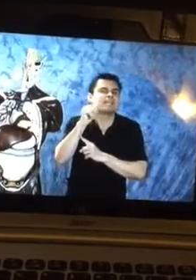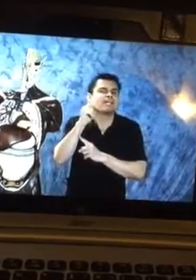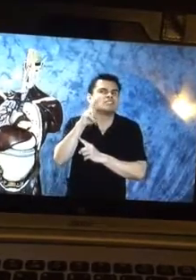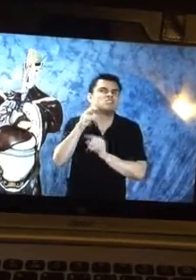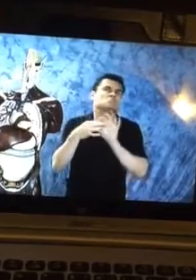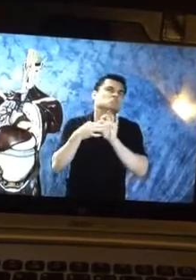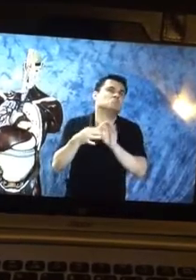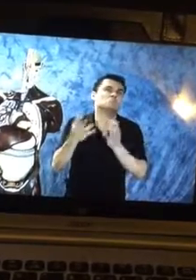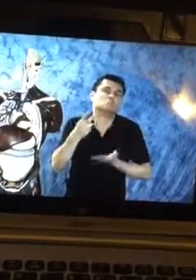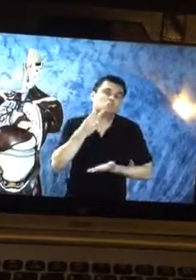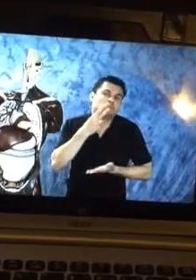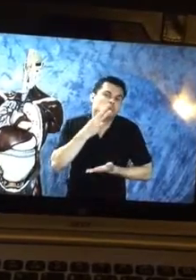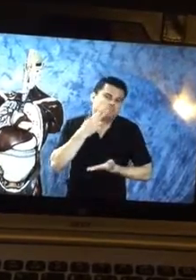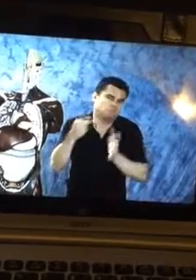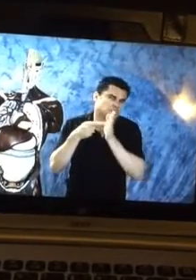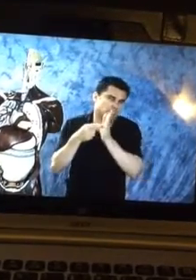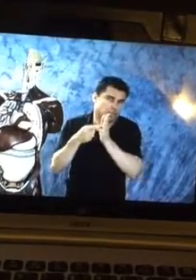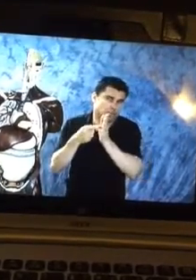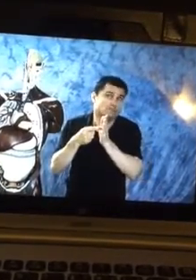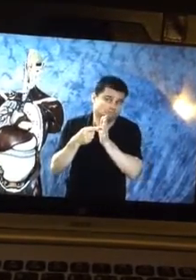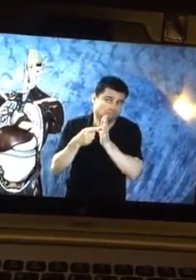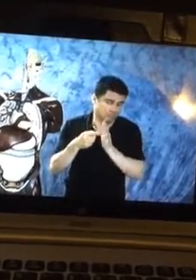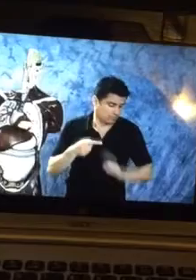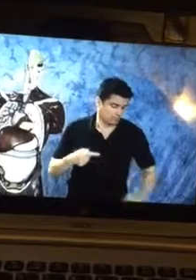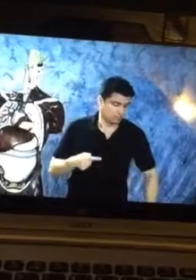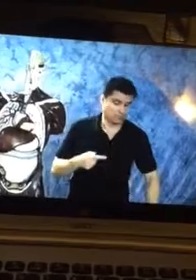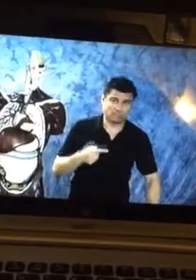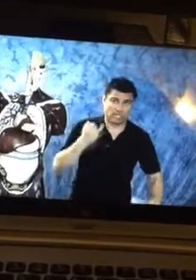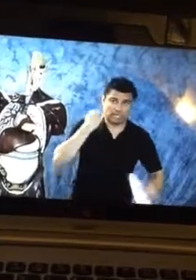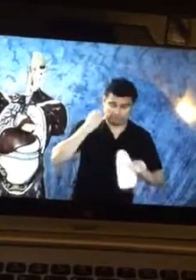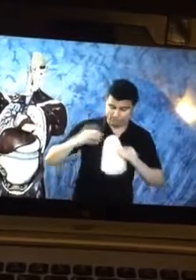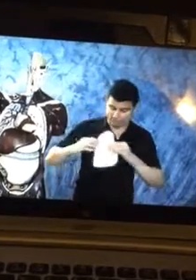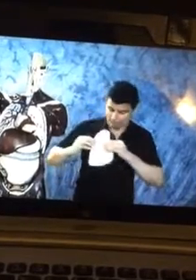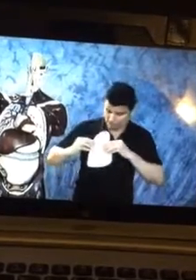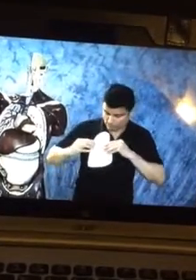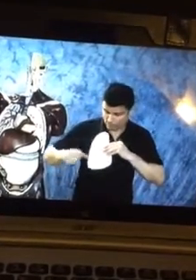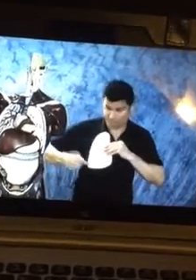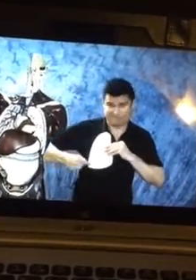So if you get lung cancer based on smoking,